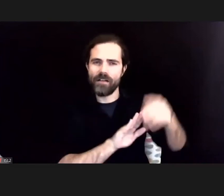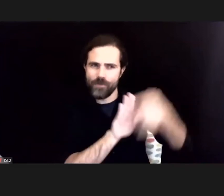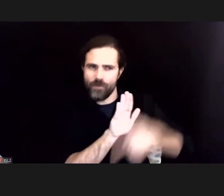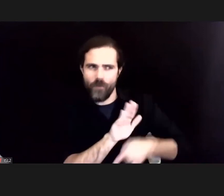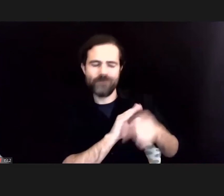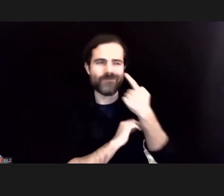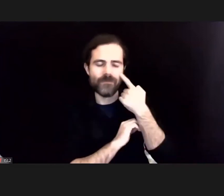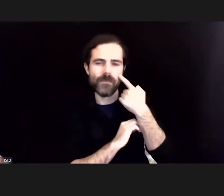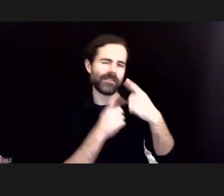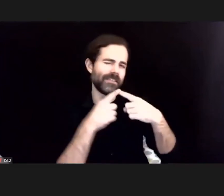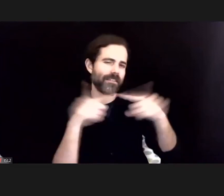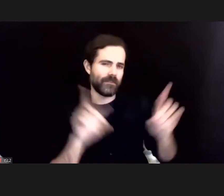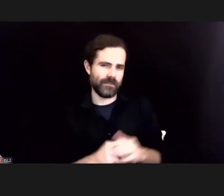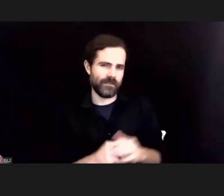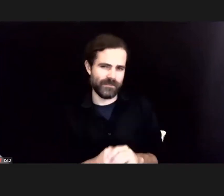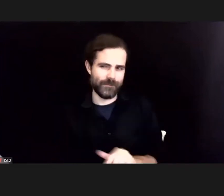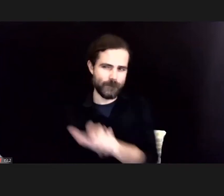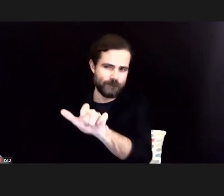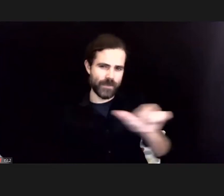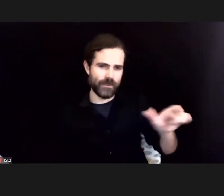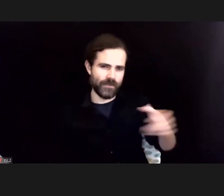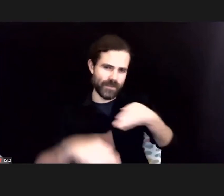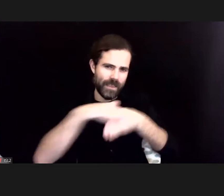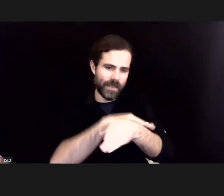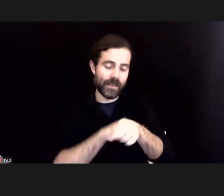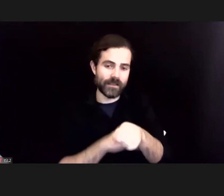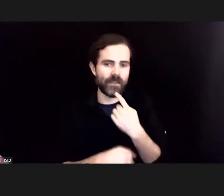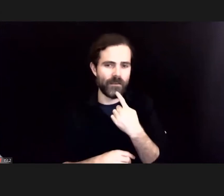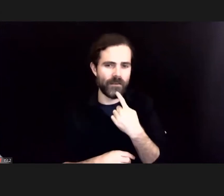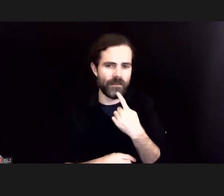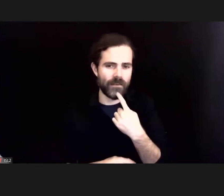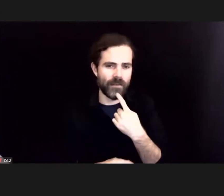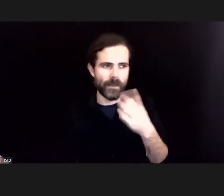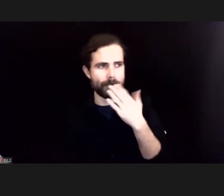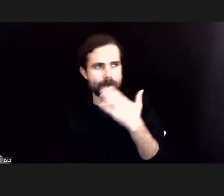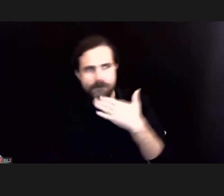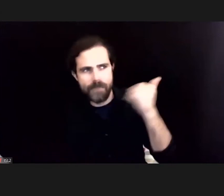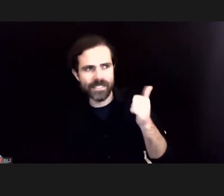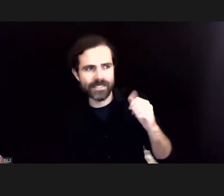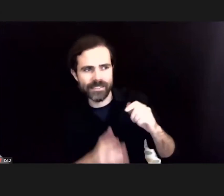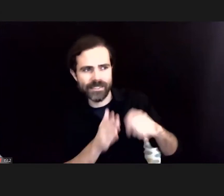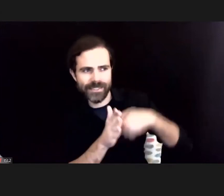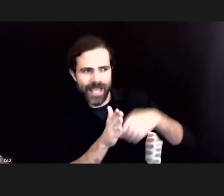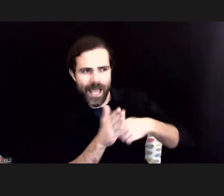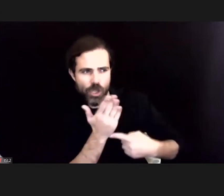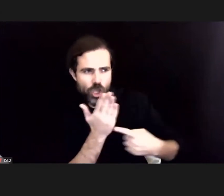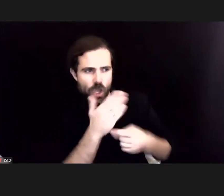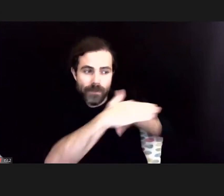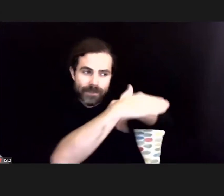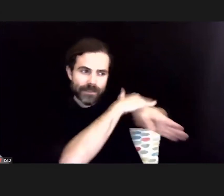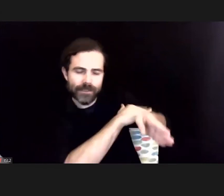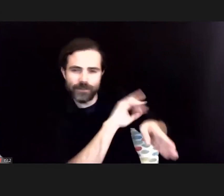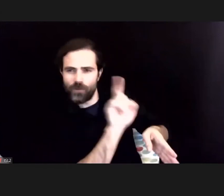disabilities cannot access the most suitable piece of assistive technologies for them because of all these kind of legal